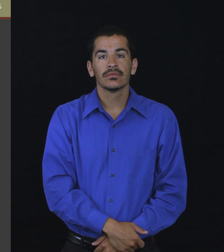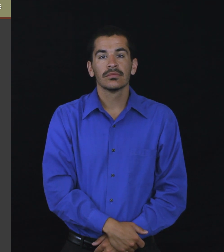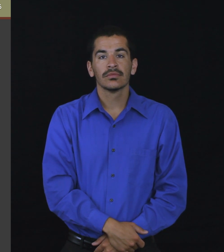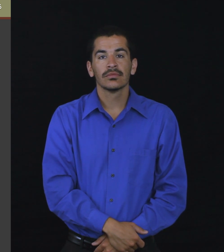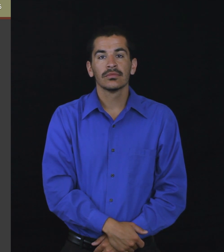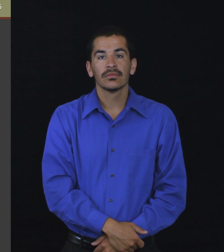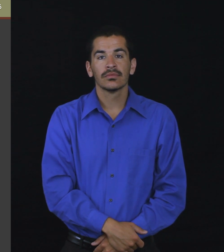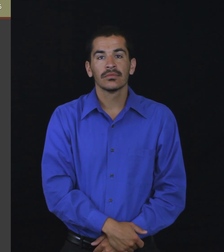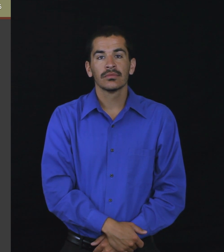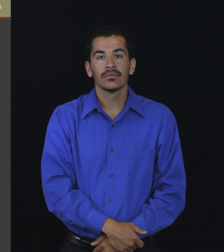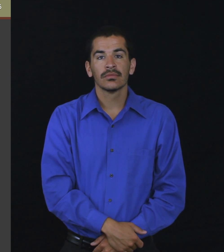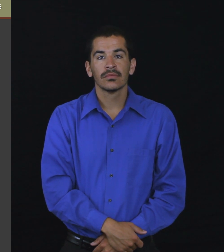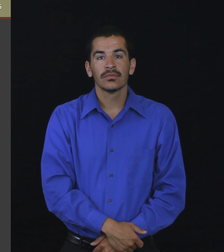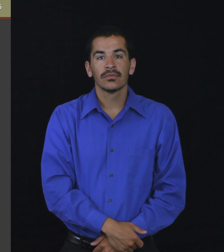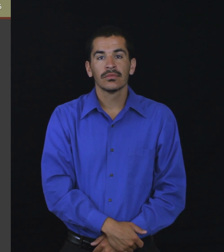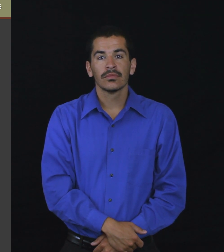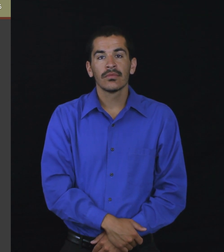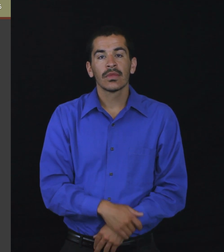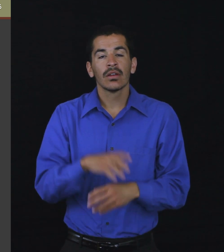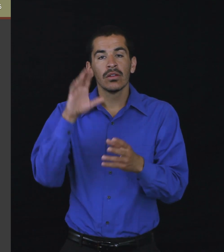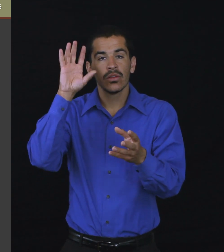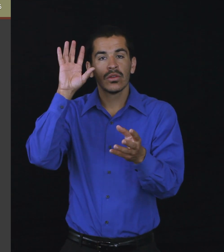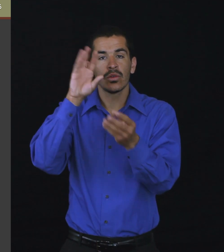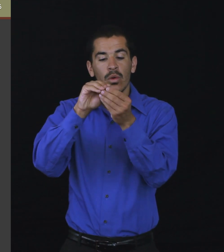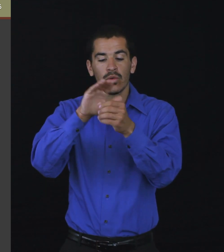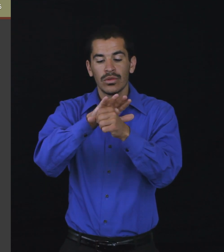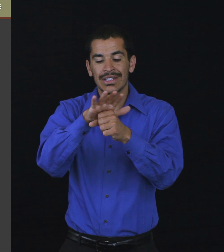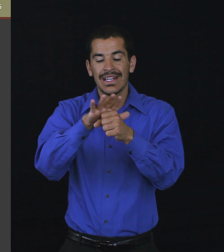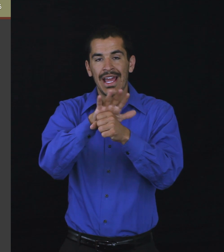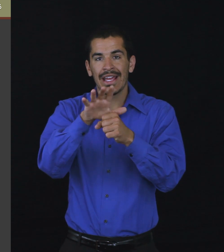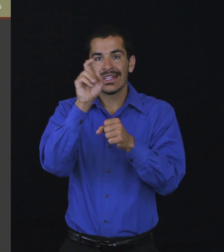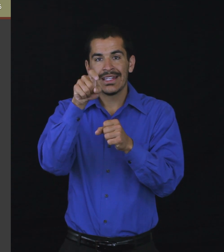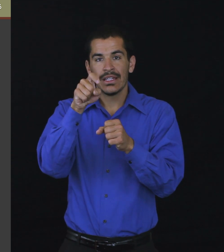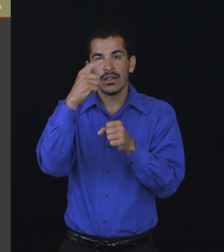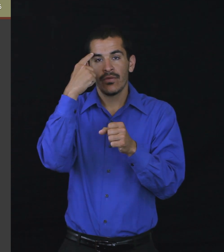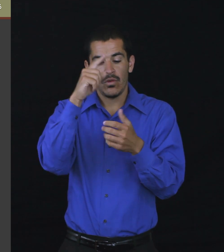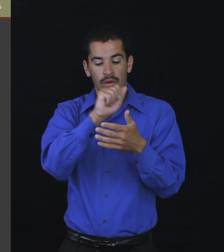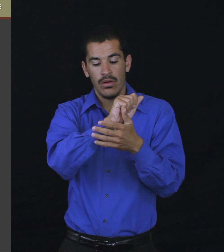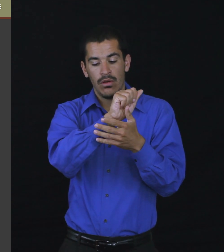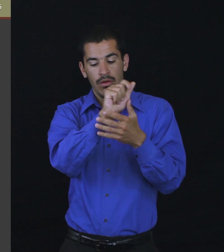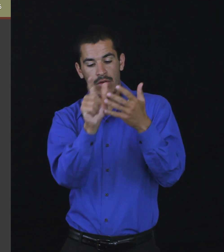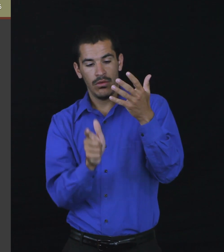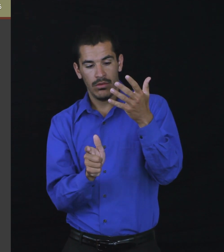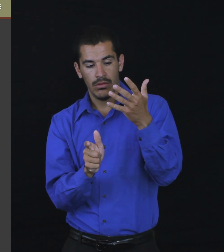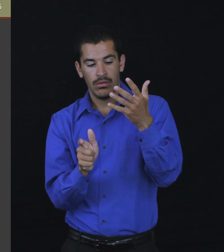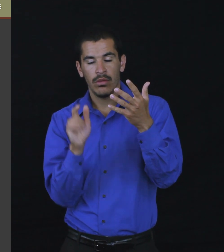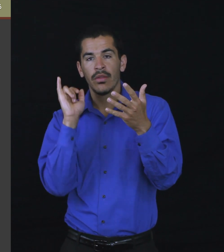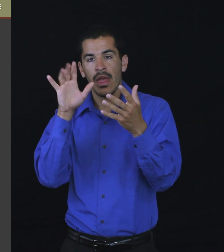Total site area needed to accommodate all priorities is 4 acres.